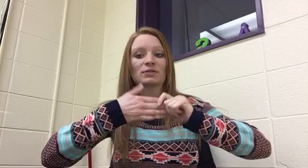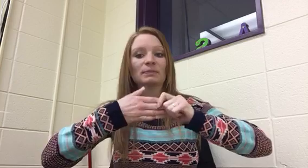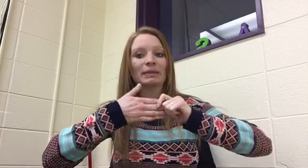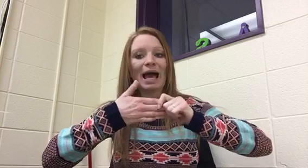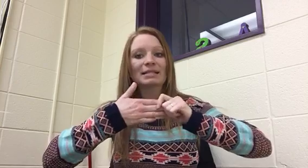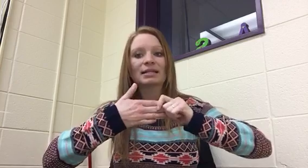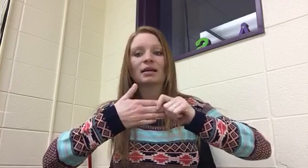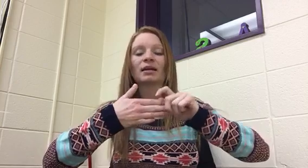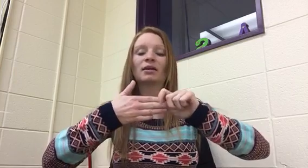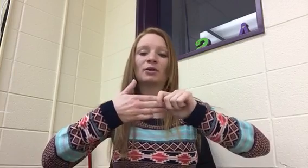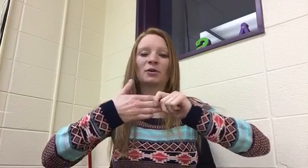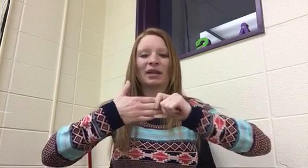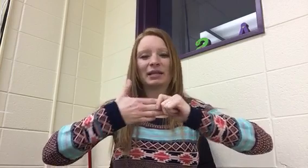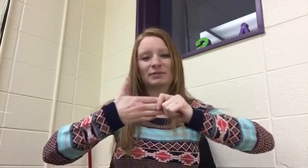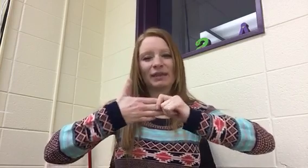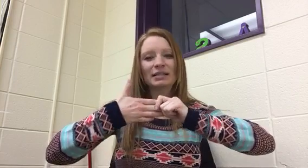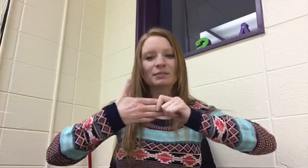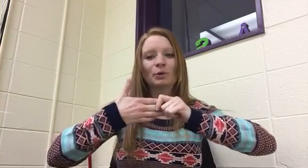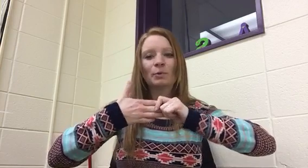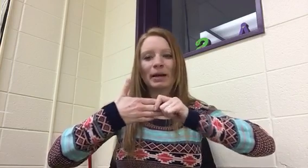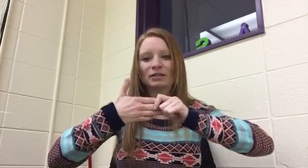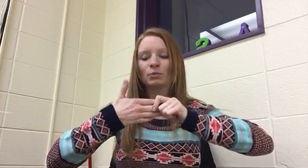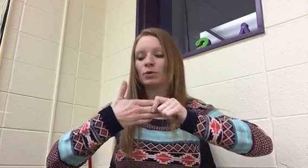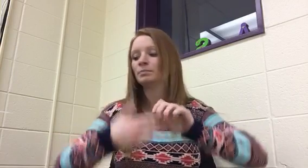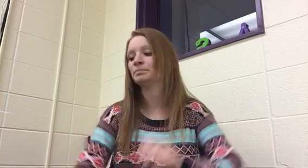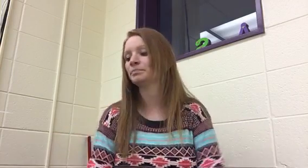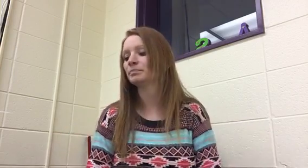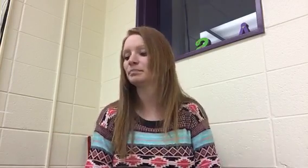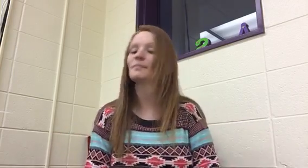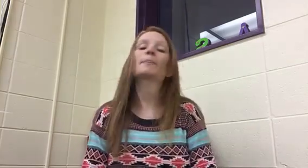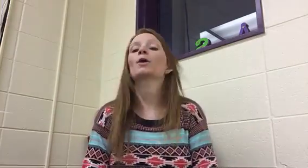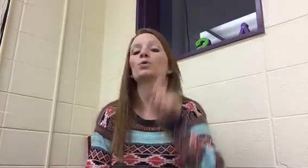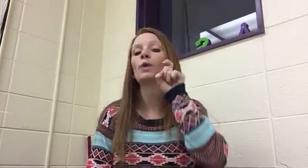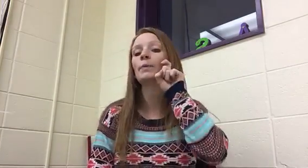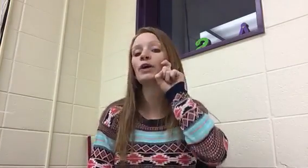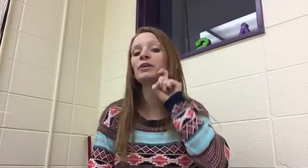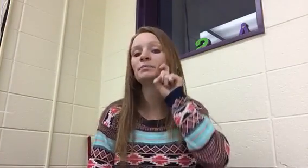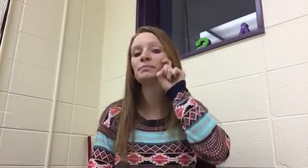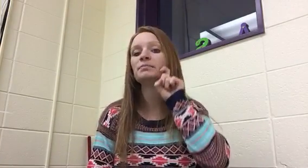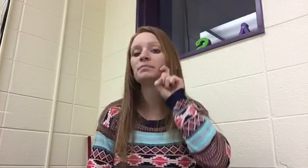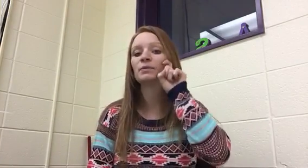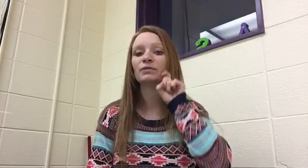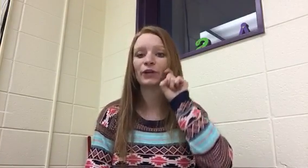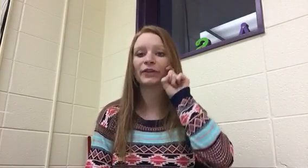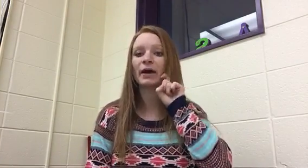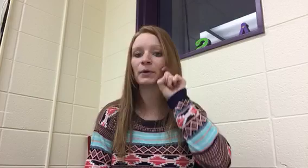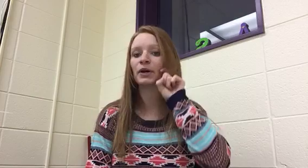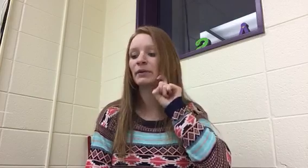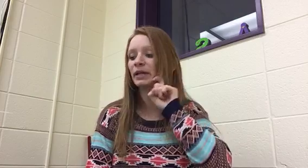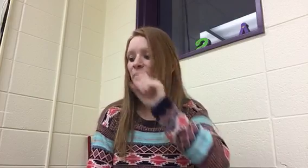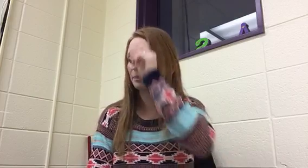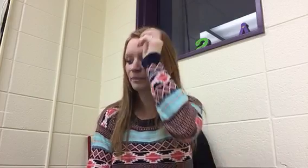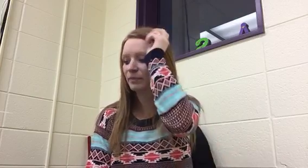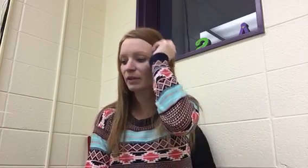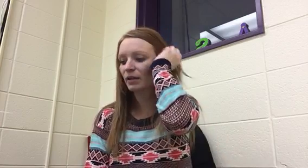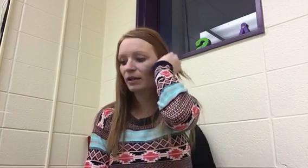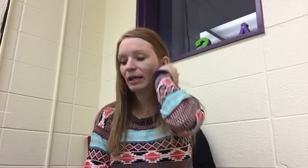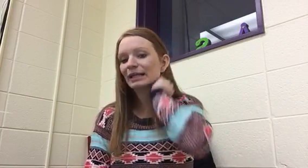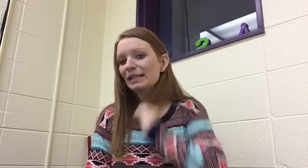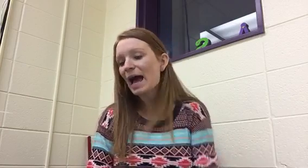seen plastic, like it's flexible, bendable. Rubber, we've learned that one already. Glass,